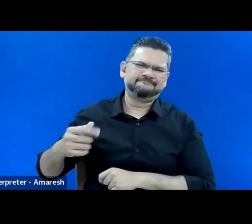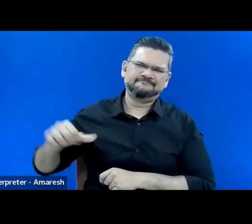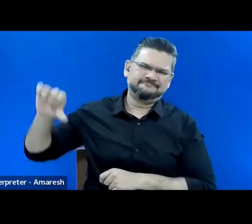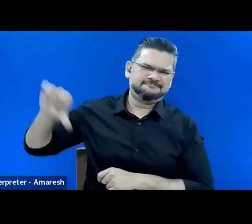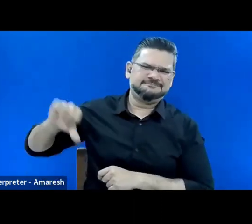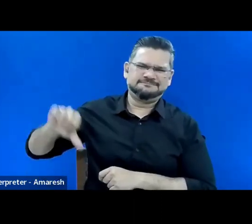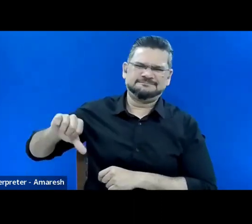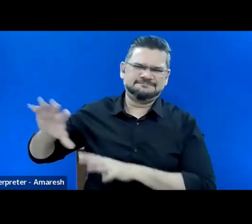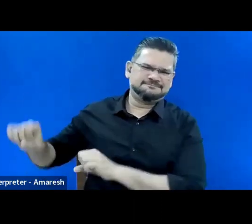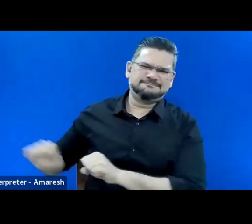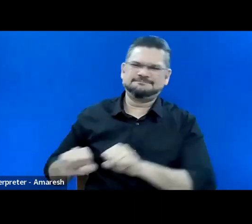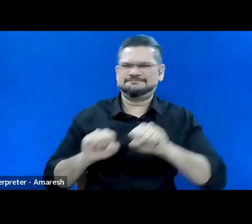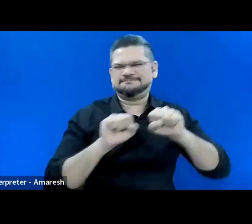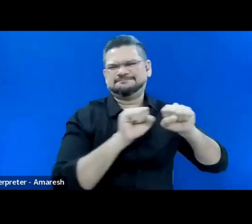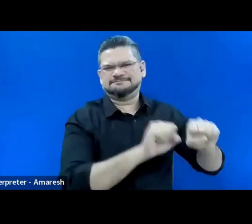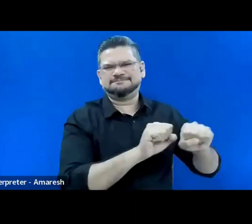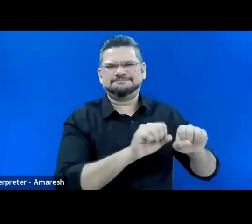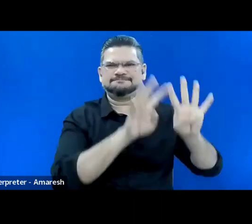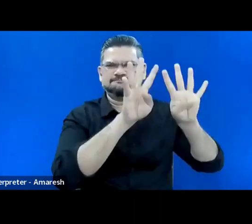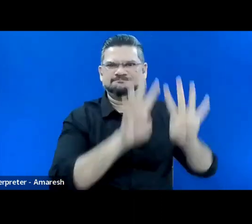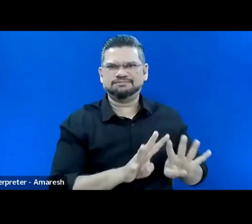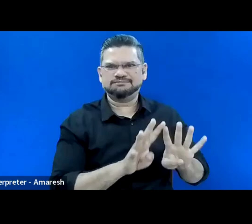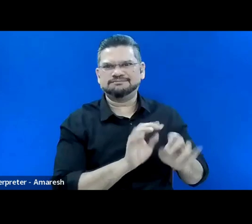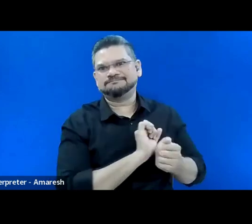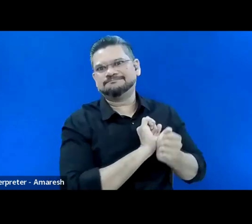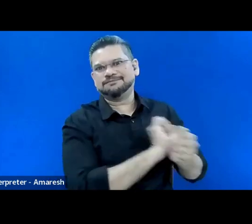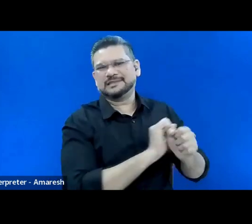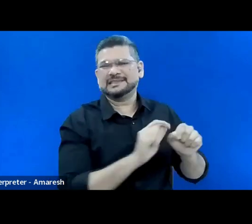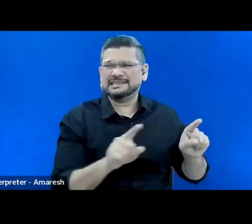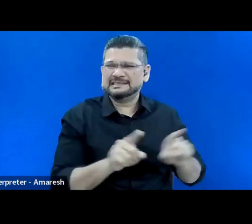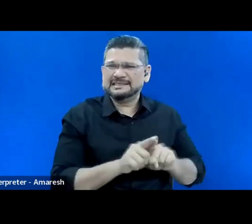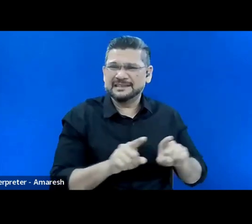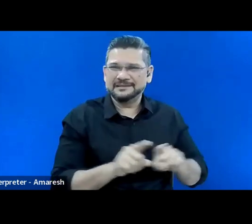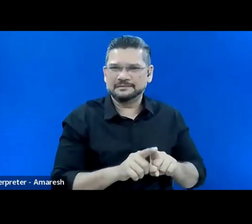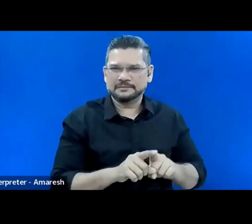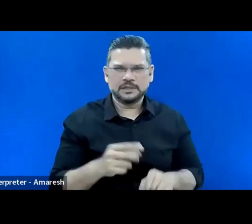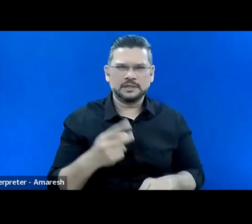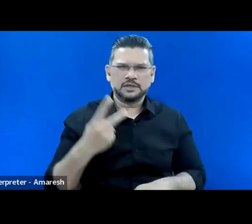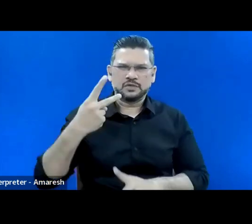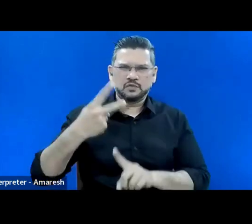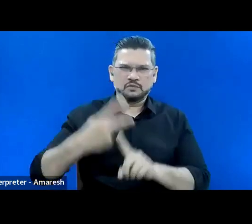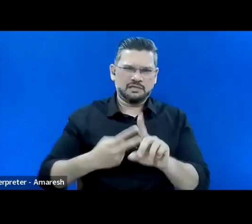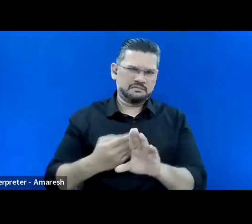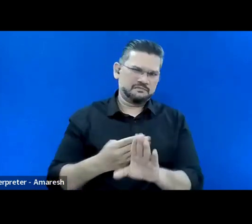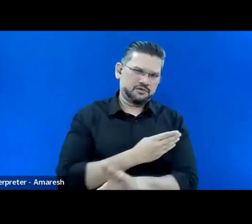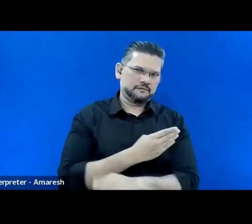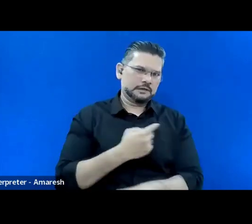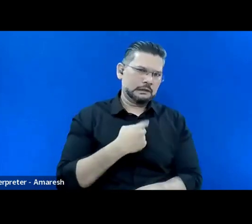institution, I think last 2 months, and I saw that our beds, we have